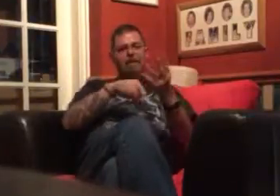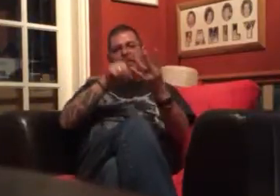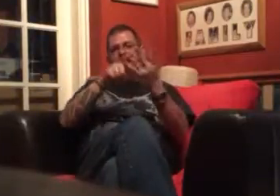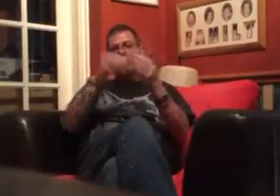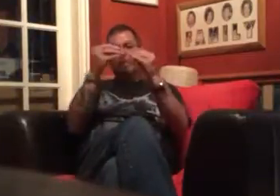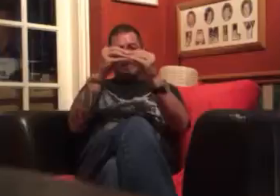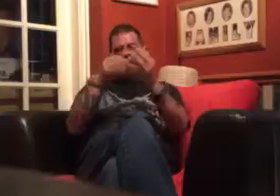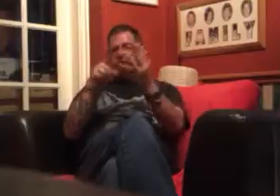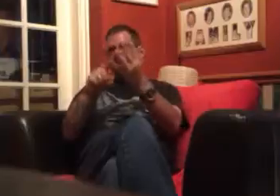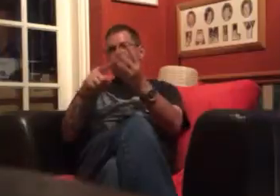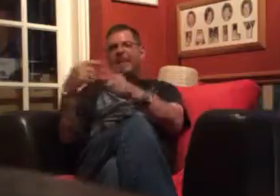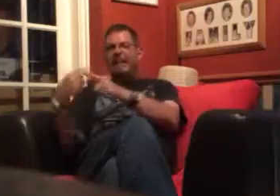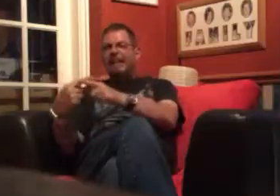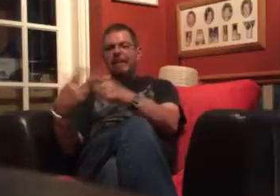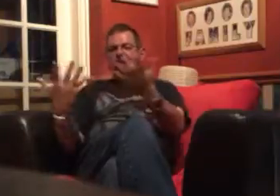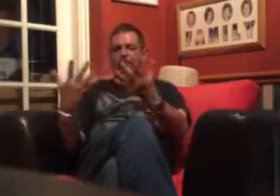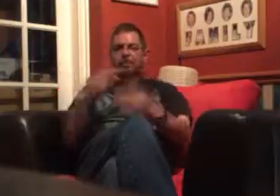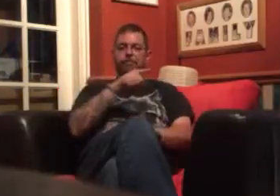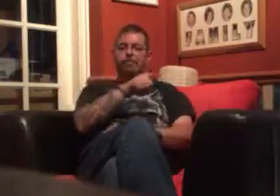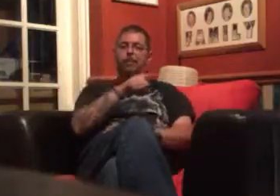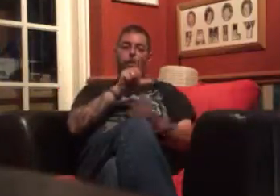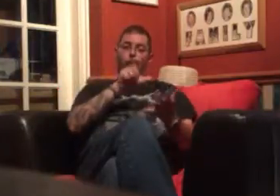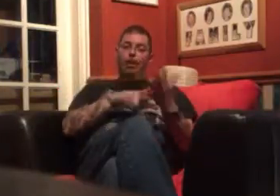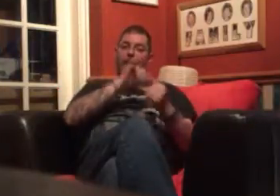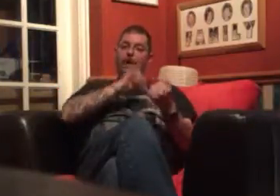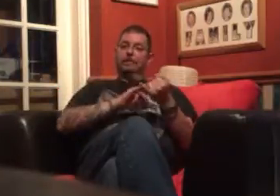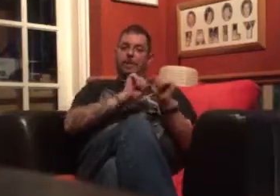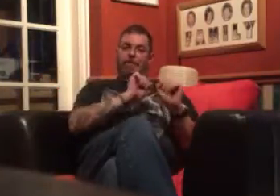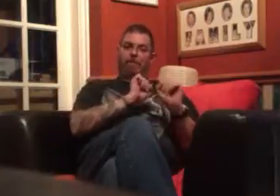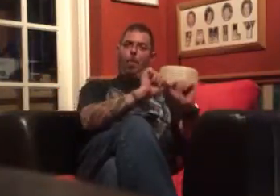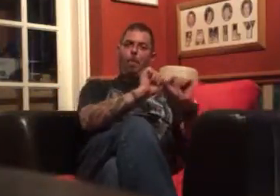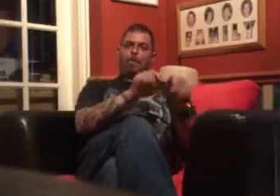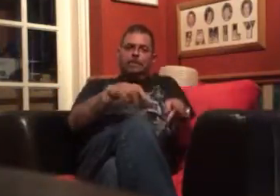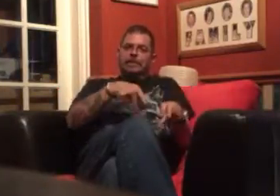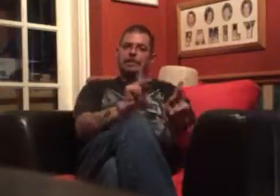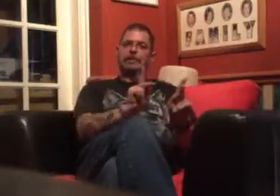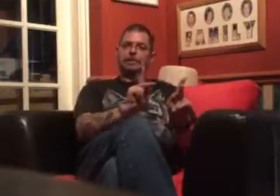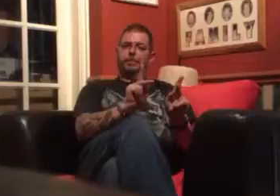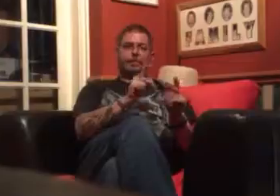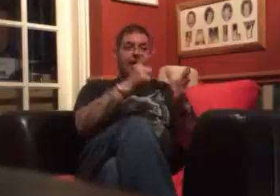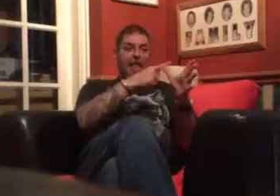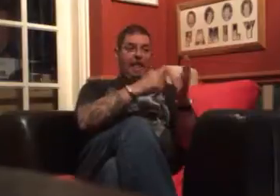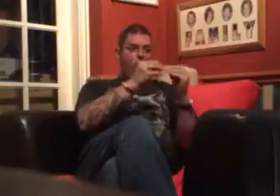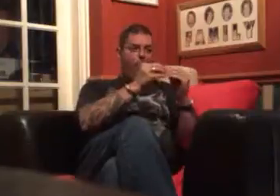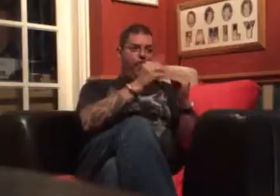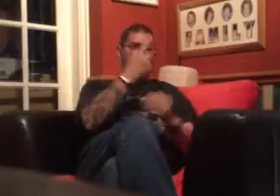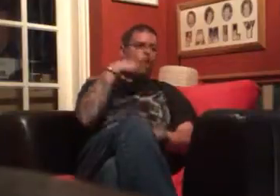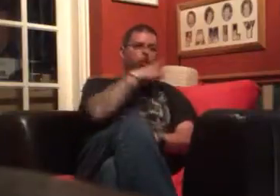in the second, a B in the third and an E in the fourth. So UCAS have their own system that can